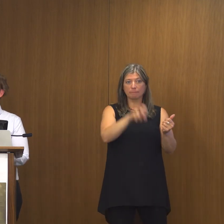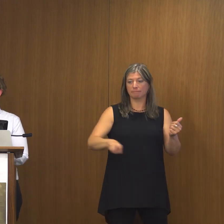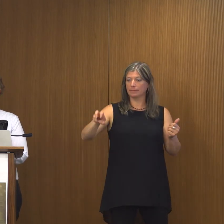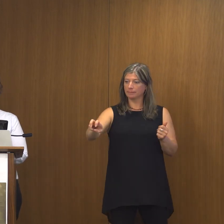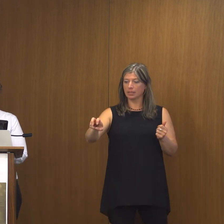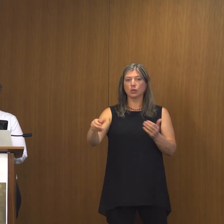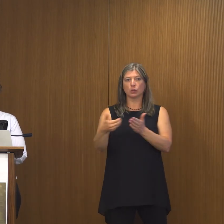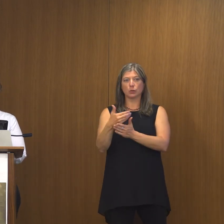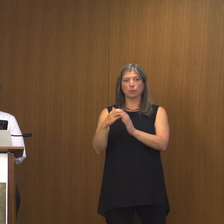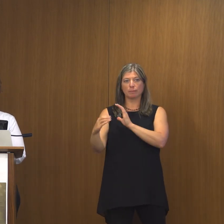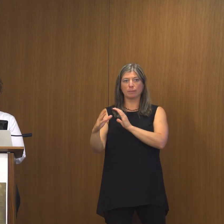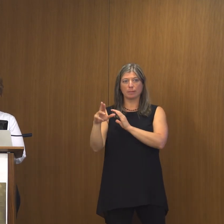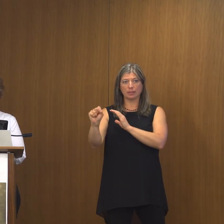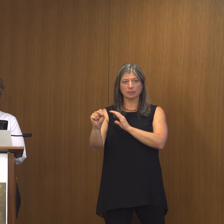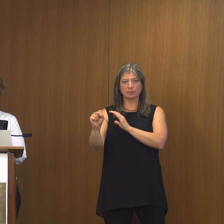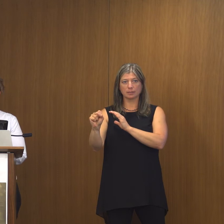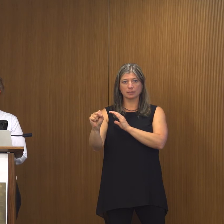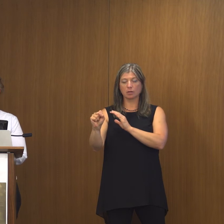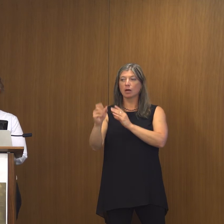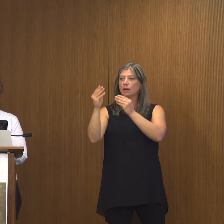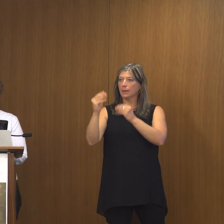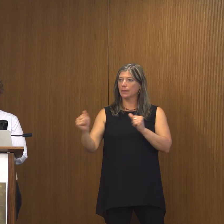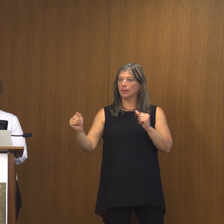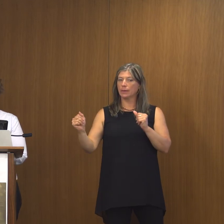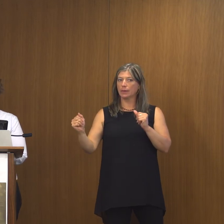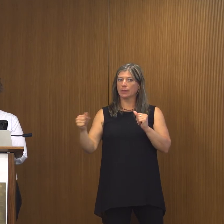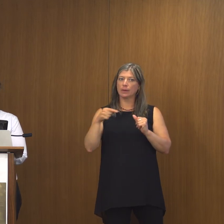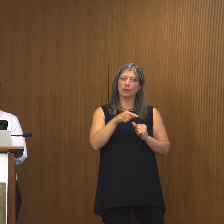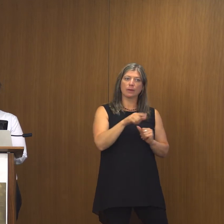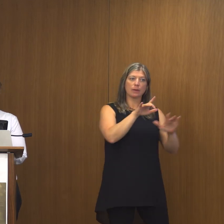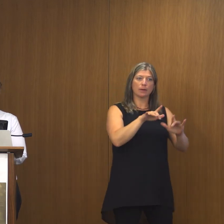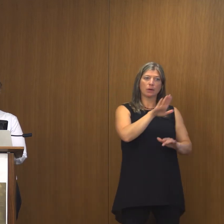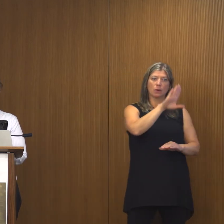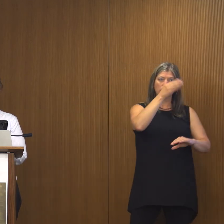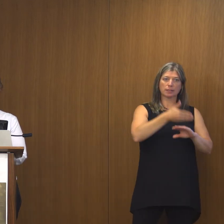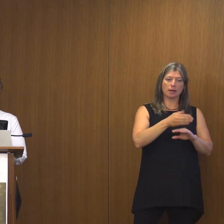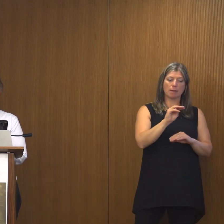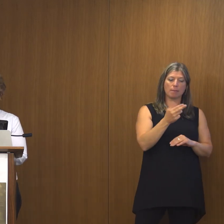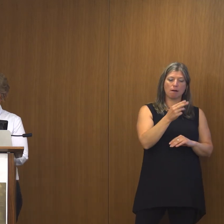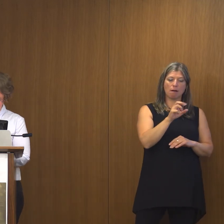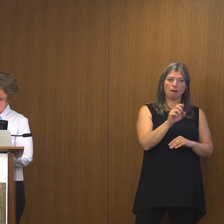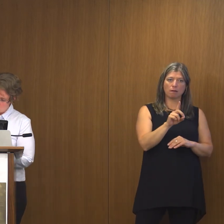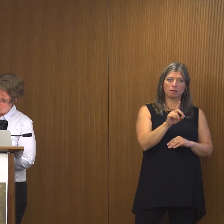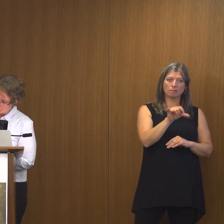and the experience was just a memory. But they left Mahad behind. Why? When both